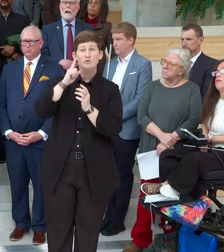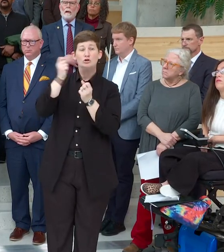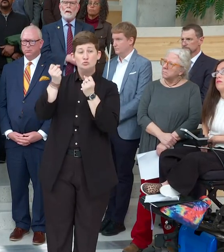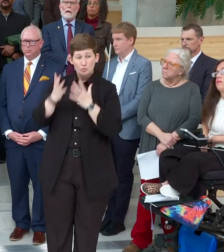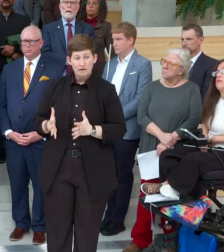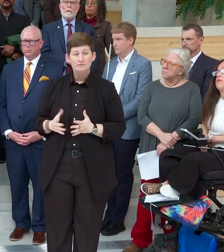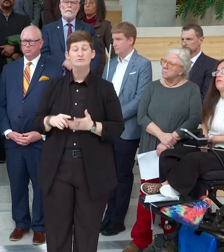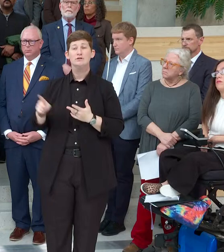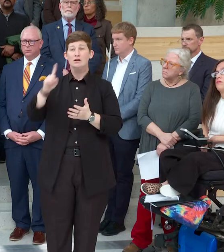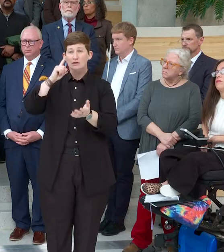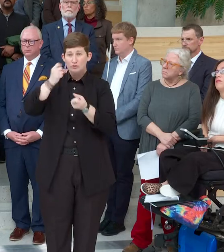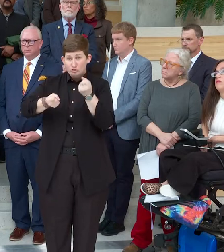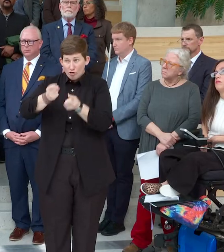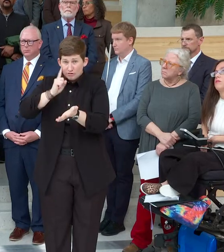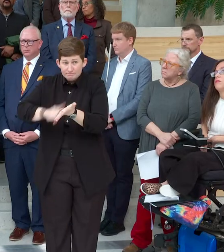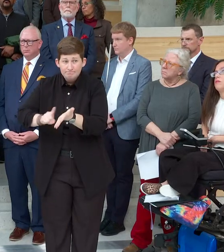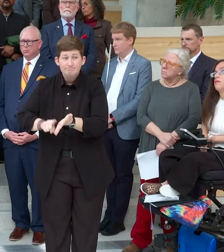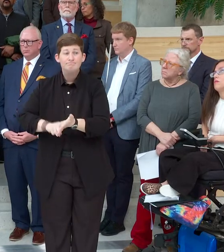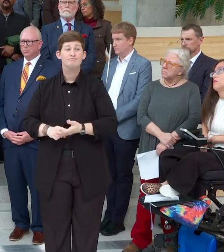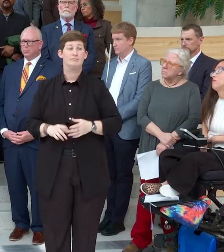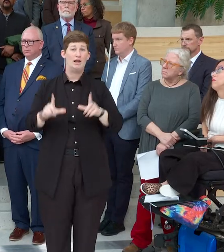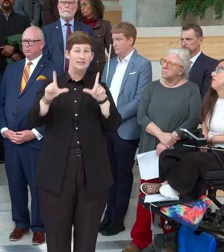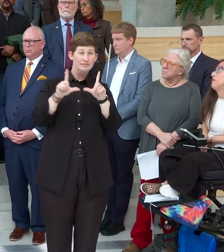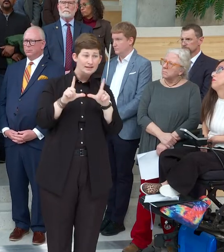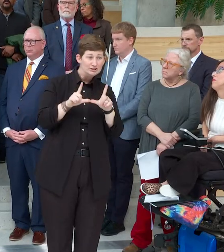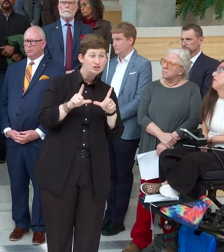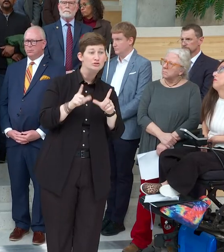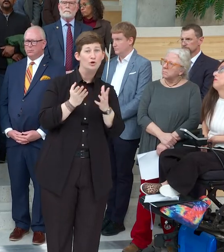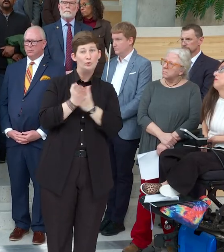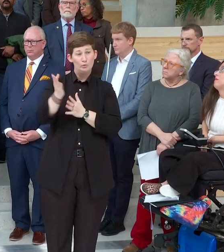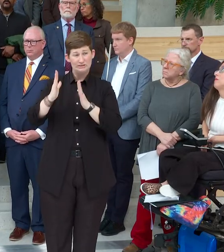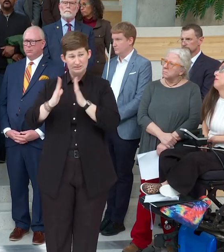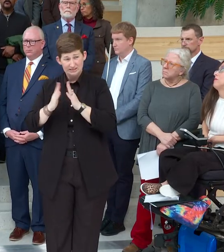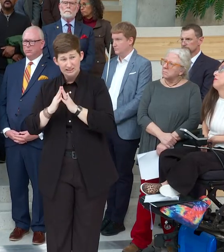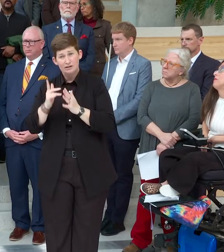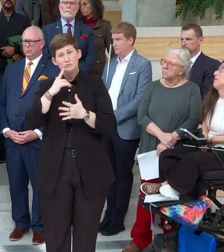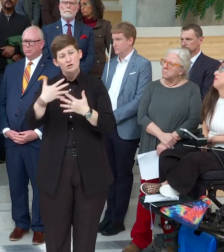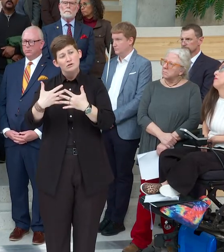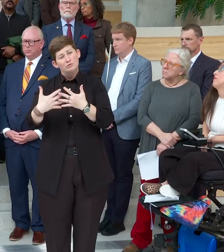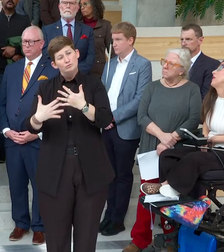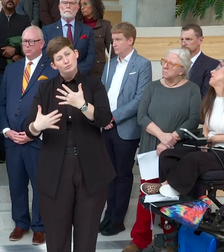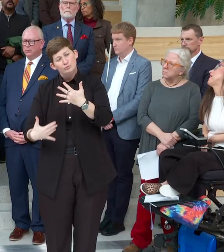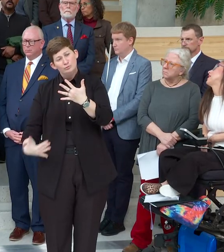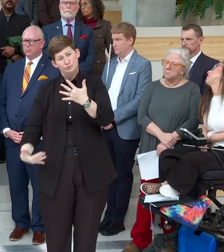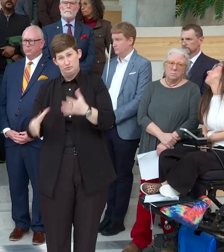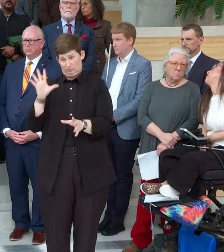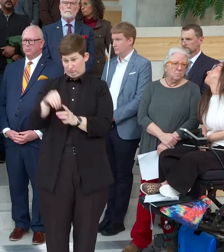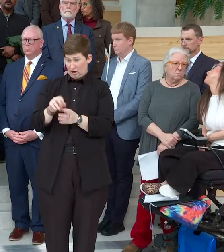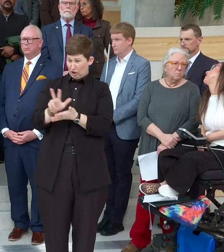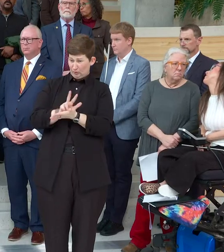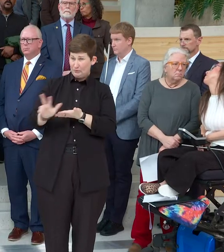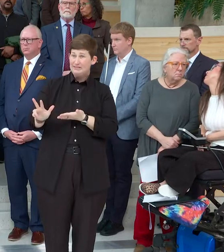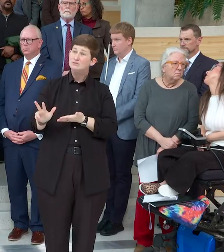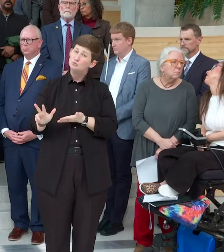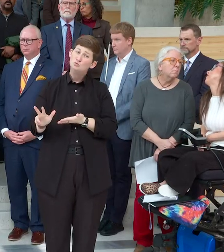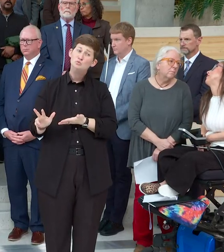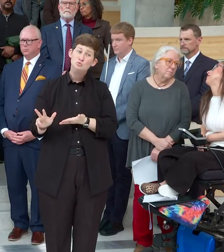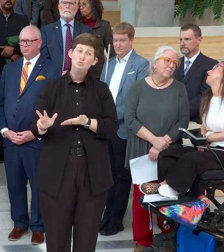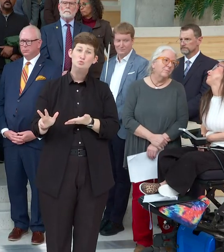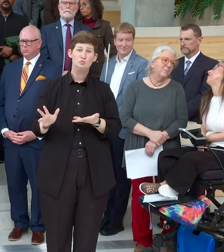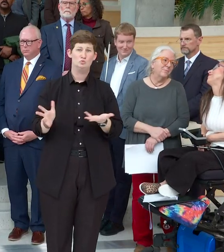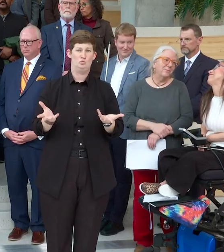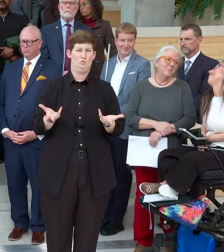inspection of vehicles. They need to get licensure through the city, all within a very short period of time. And